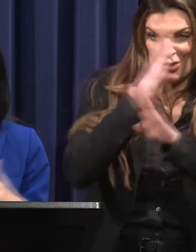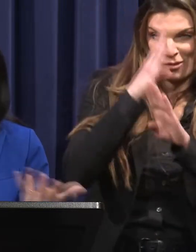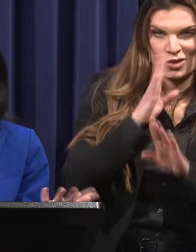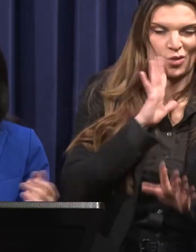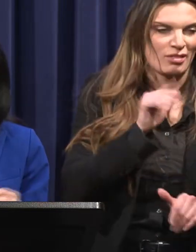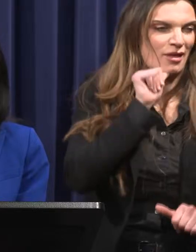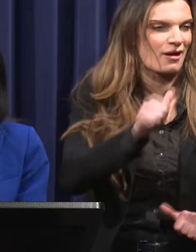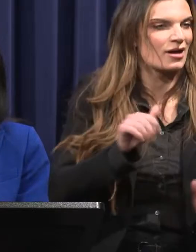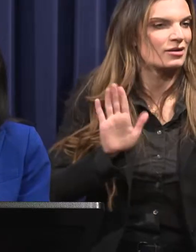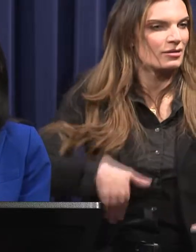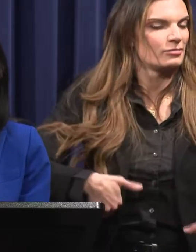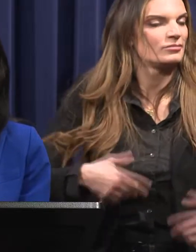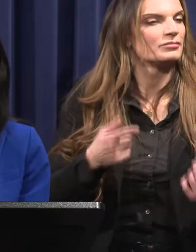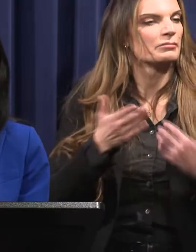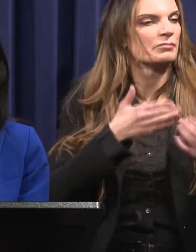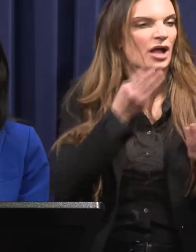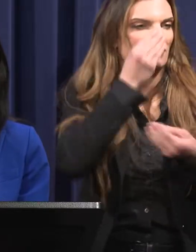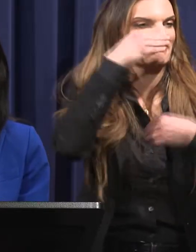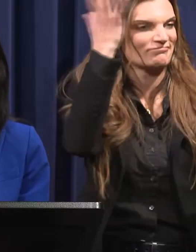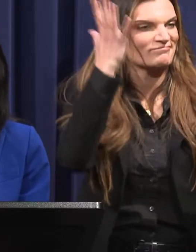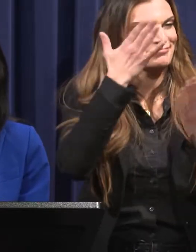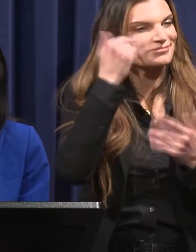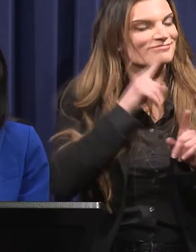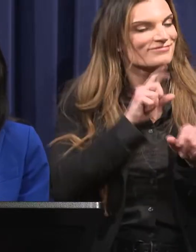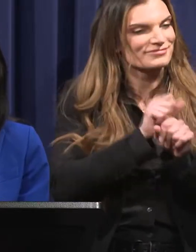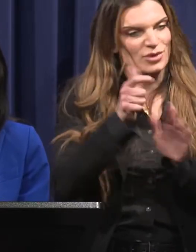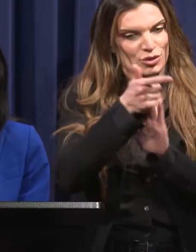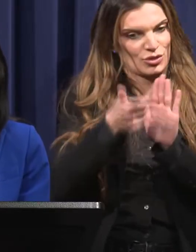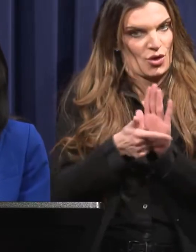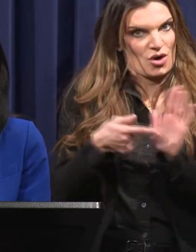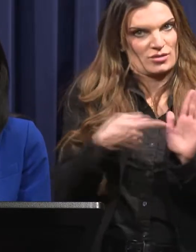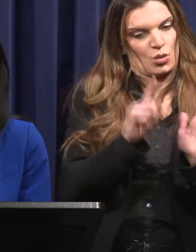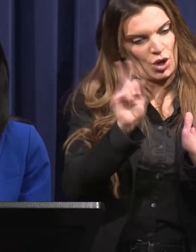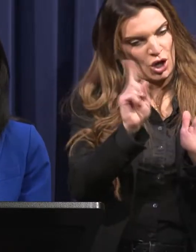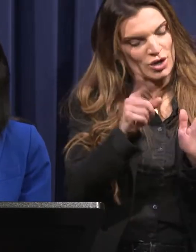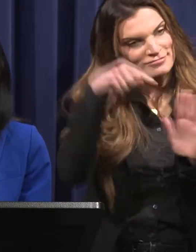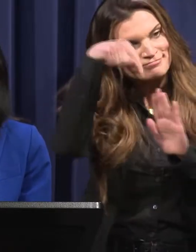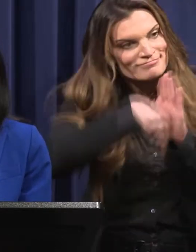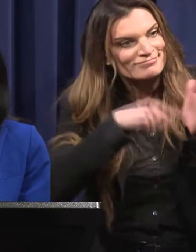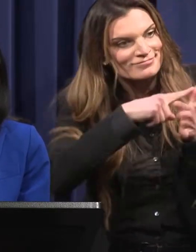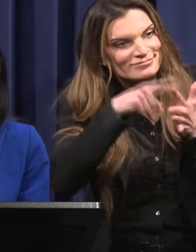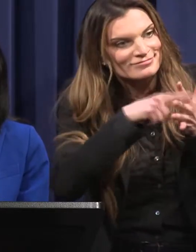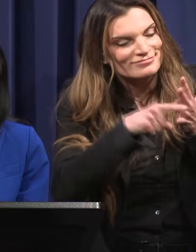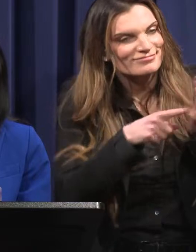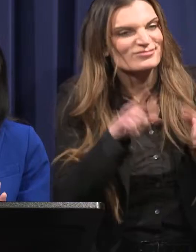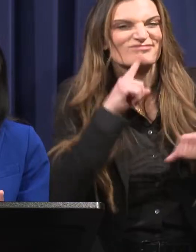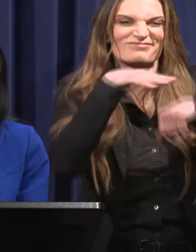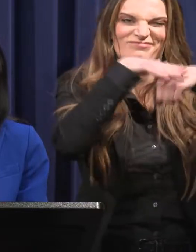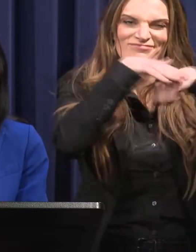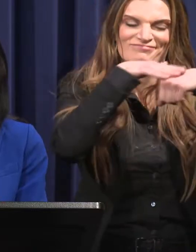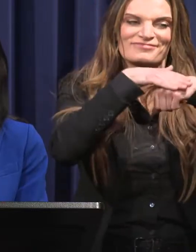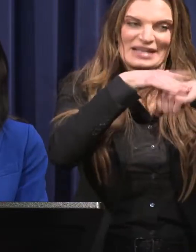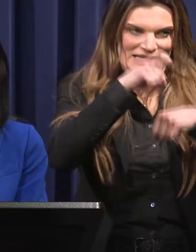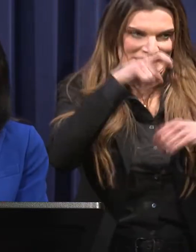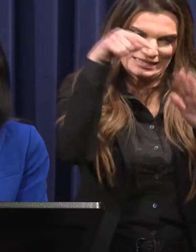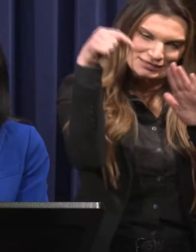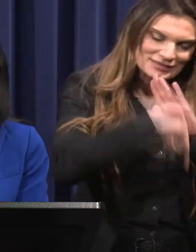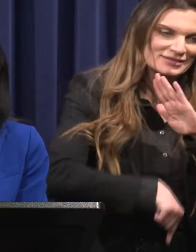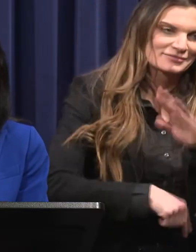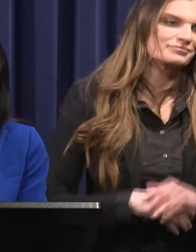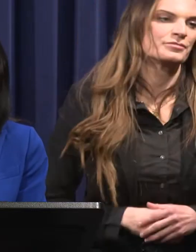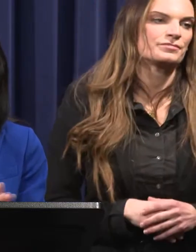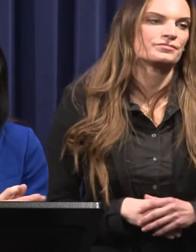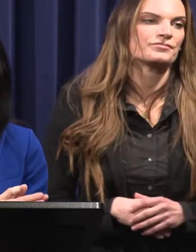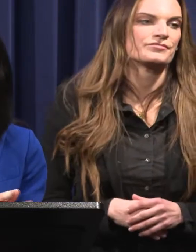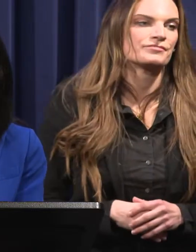and because most of the laws don't provide for that. So, yeah, I mean, there's always